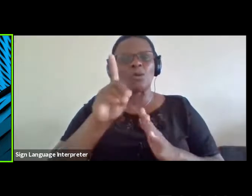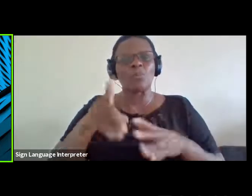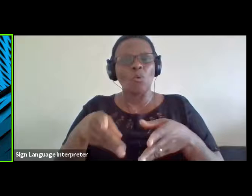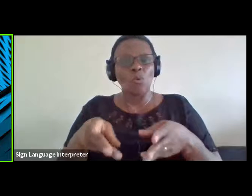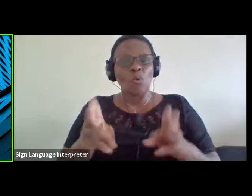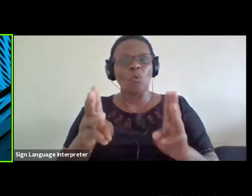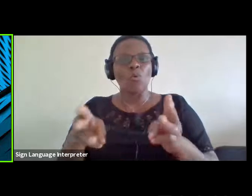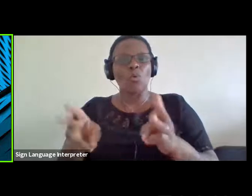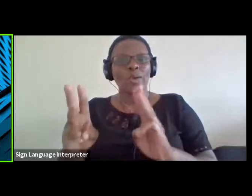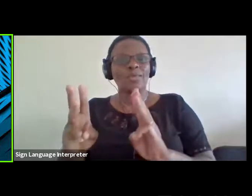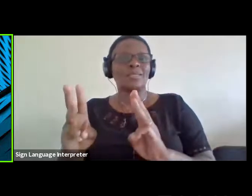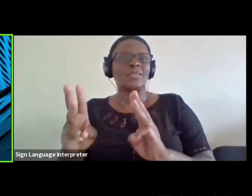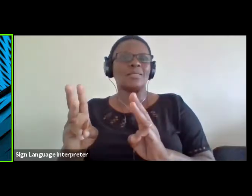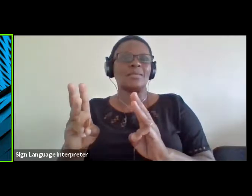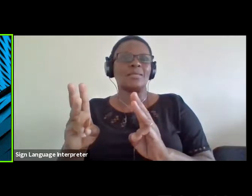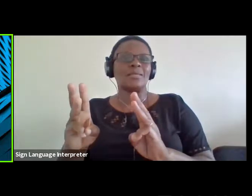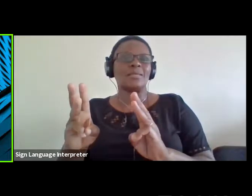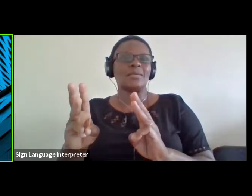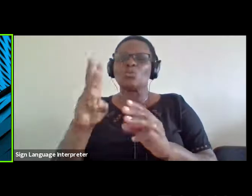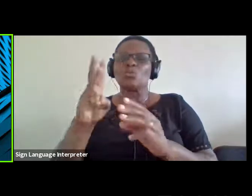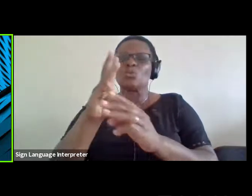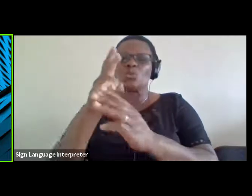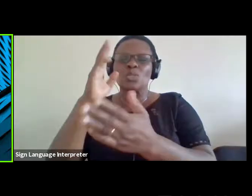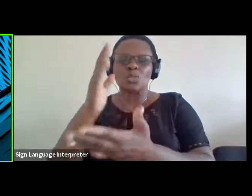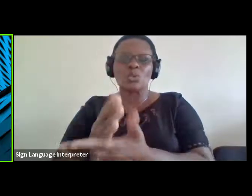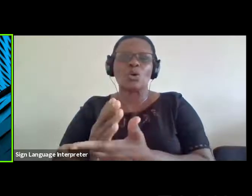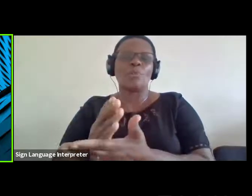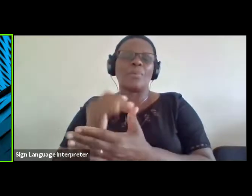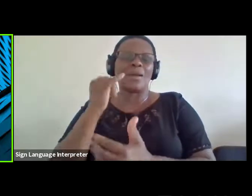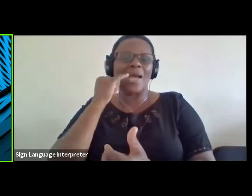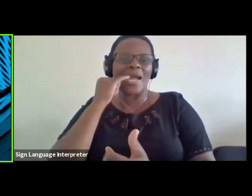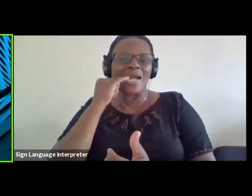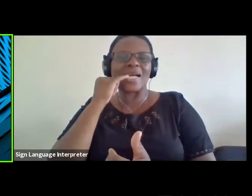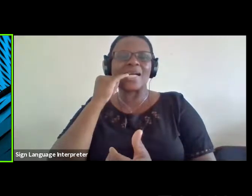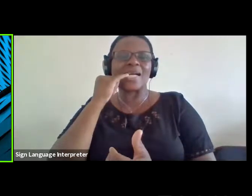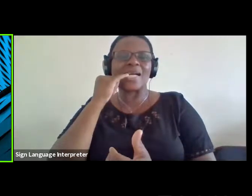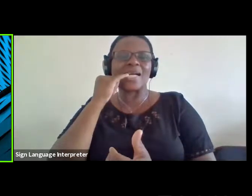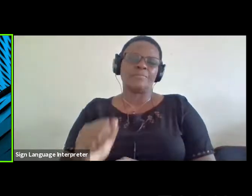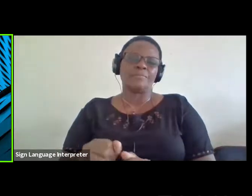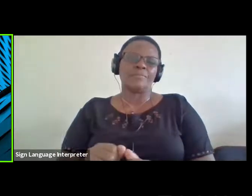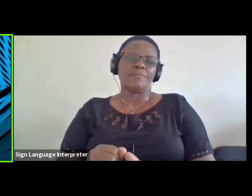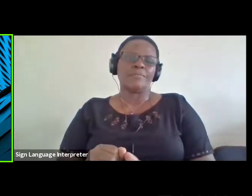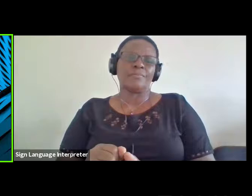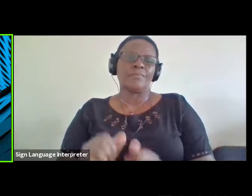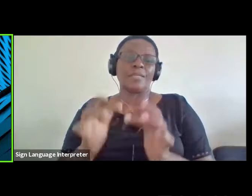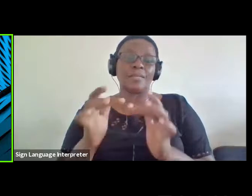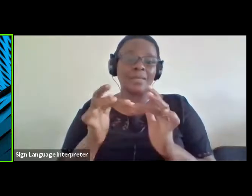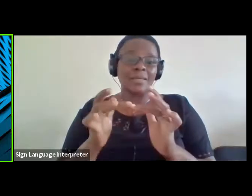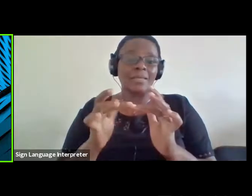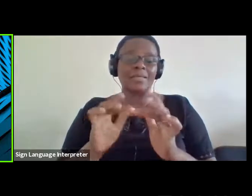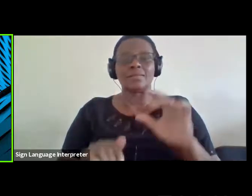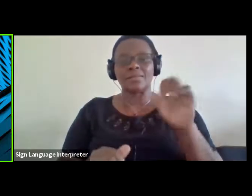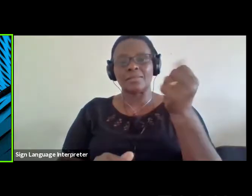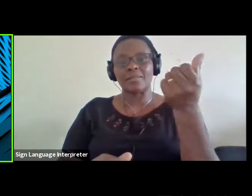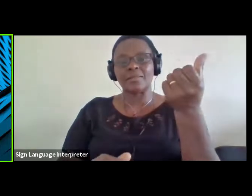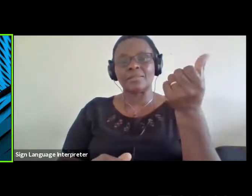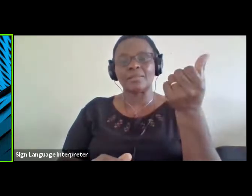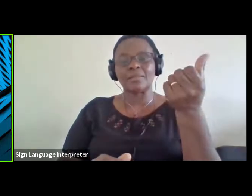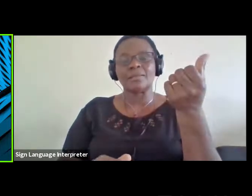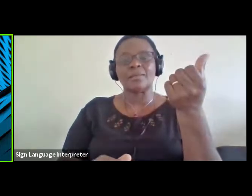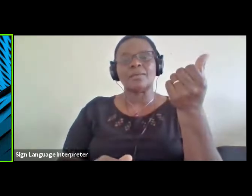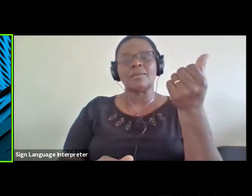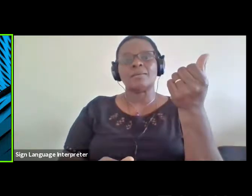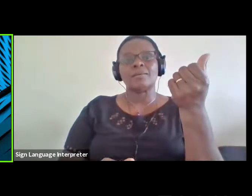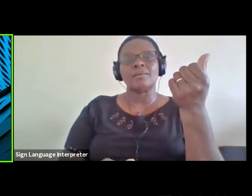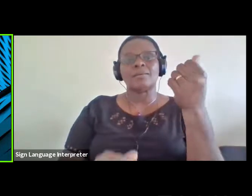malicious software and practices intended to cause harm. The sixth is lifestyle security. So